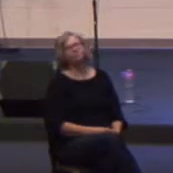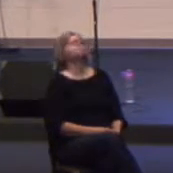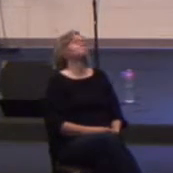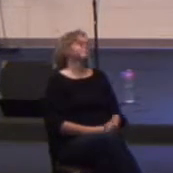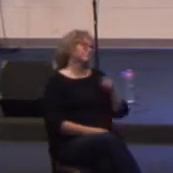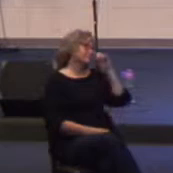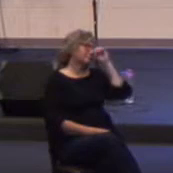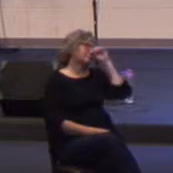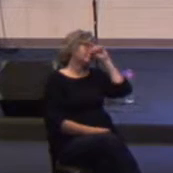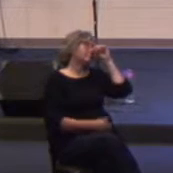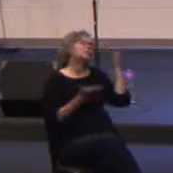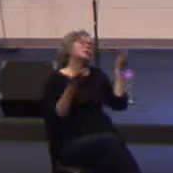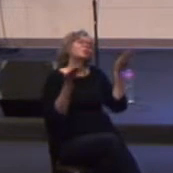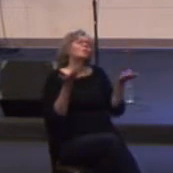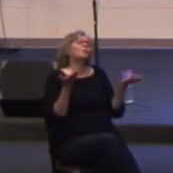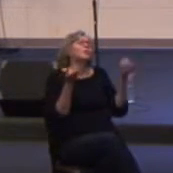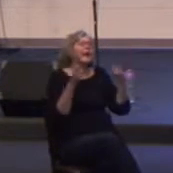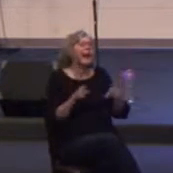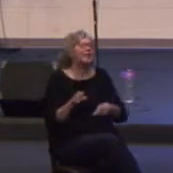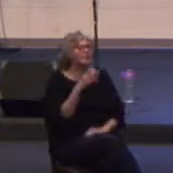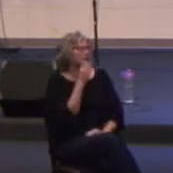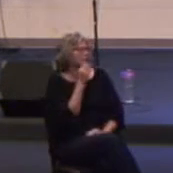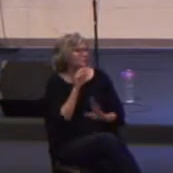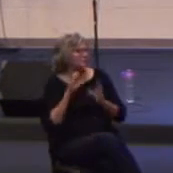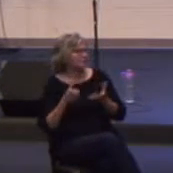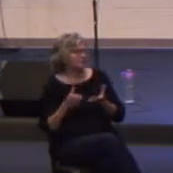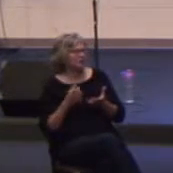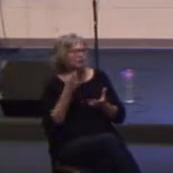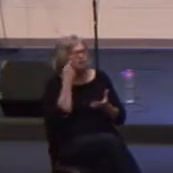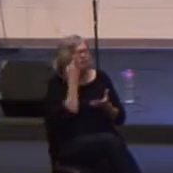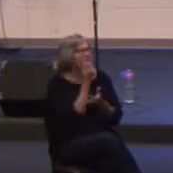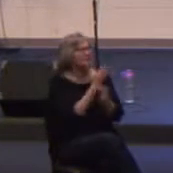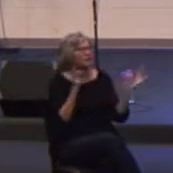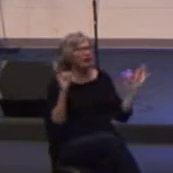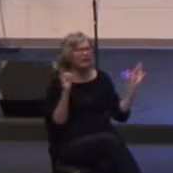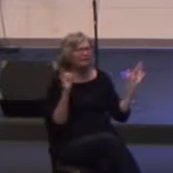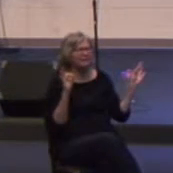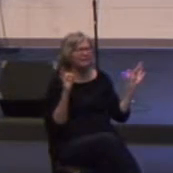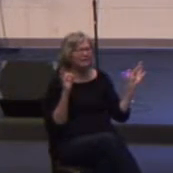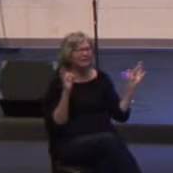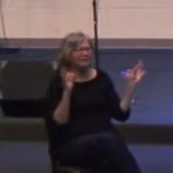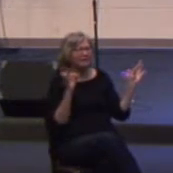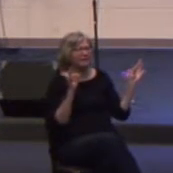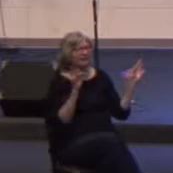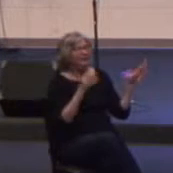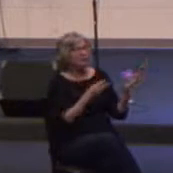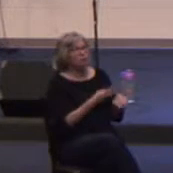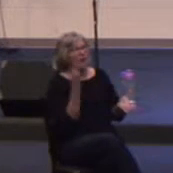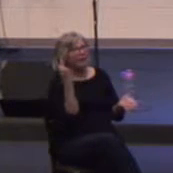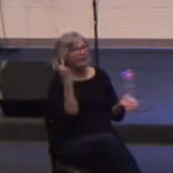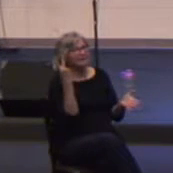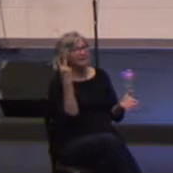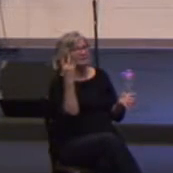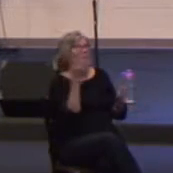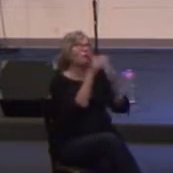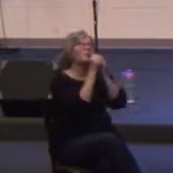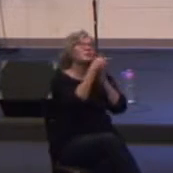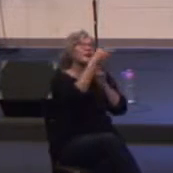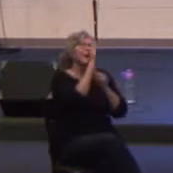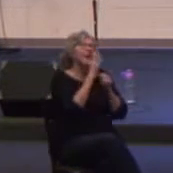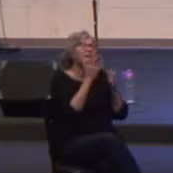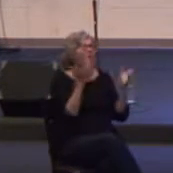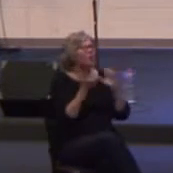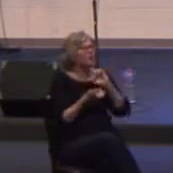happen? What happened to them? They were just freed. They were on the banks. They were worshiping God. It was amazing what changed that